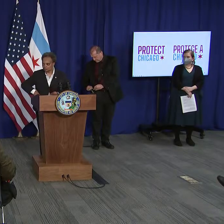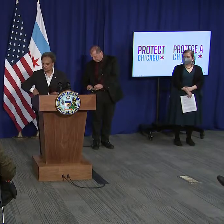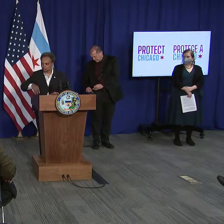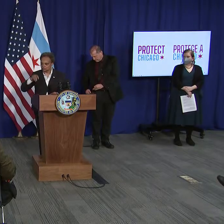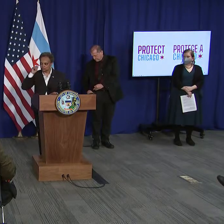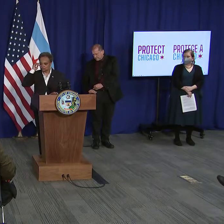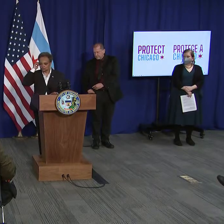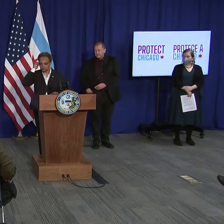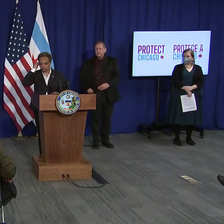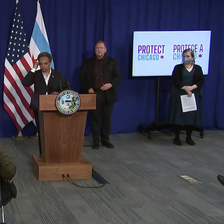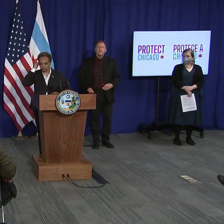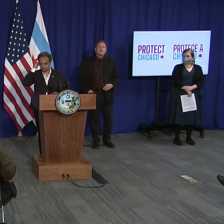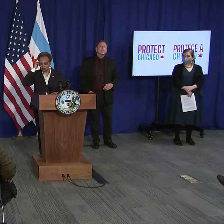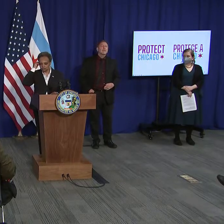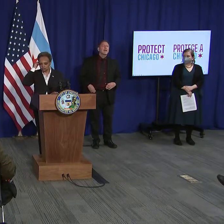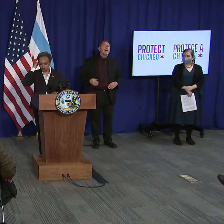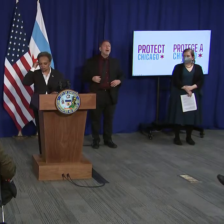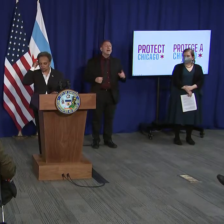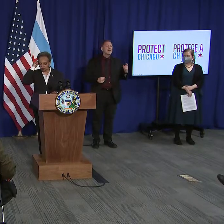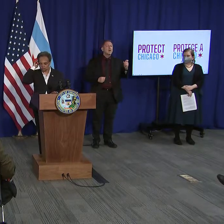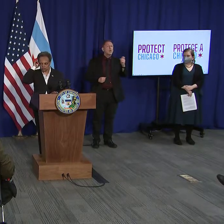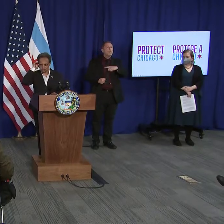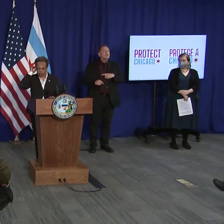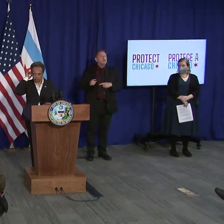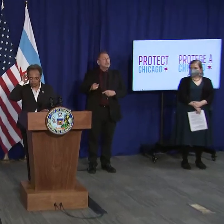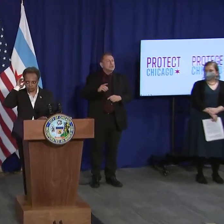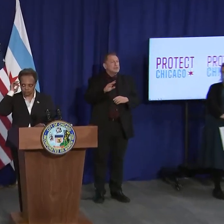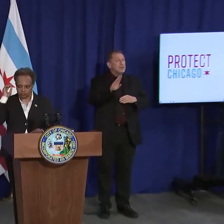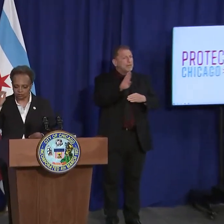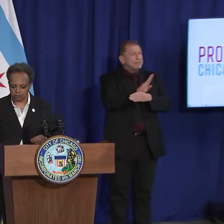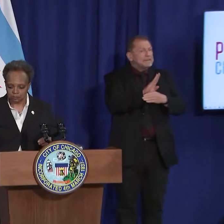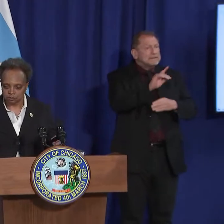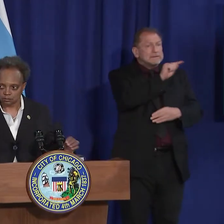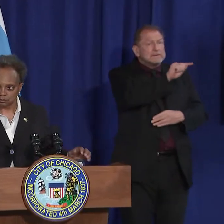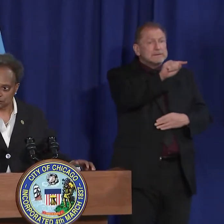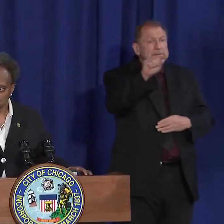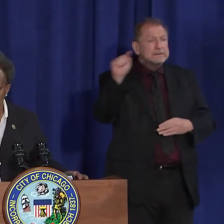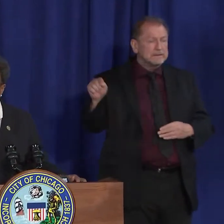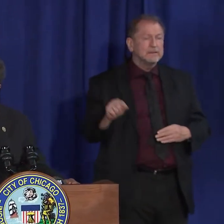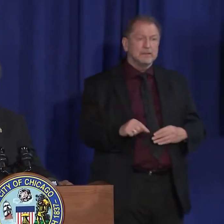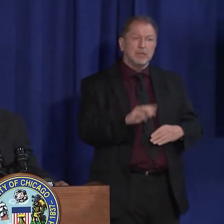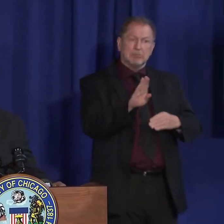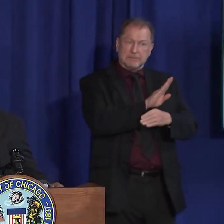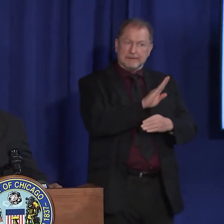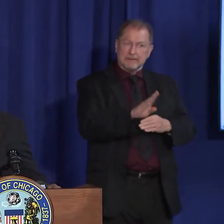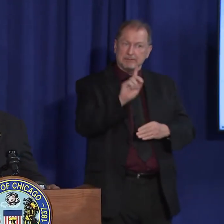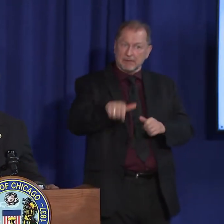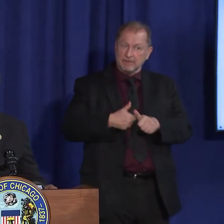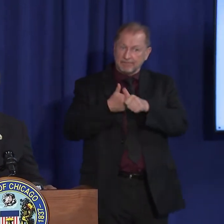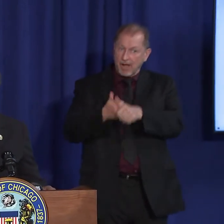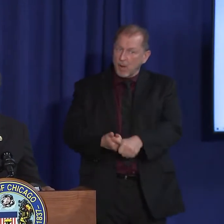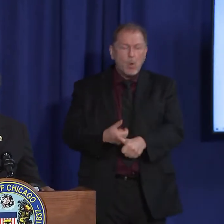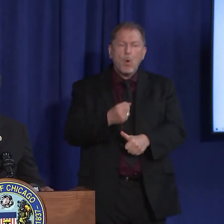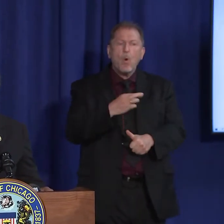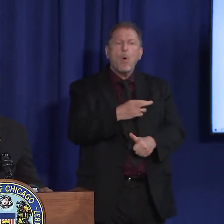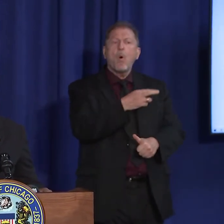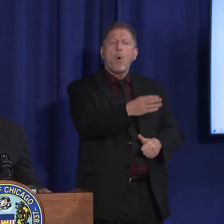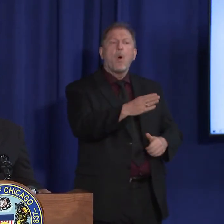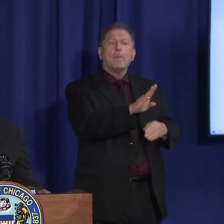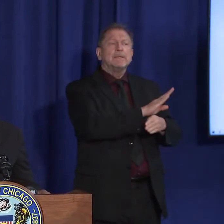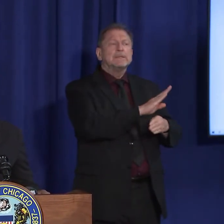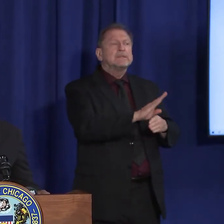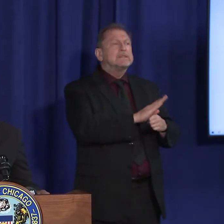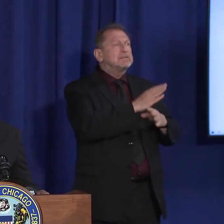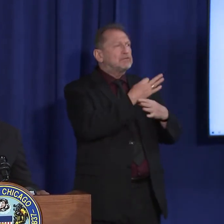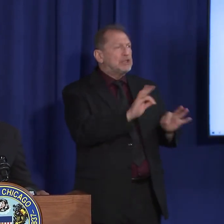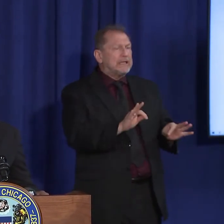this. What messaging are you sending to private businesses who are trying to grapple with what to do here? Obviously, you're giving them the green light